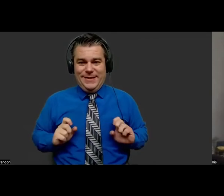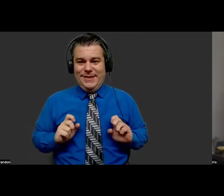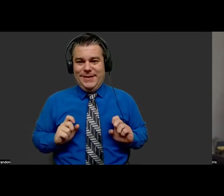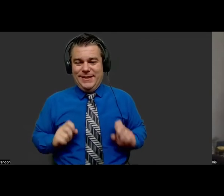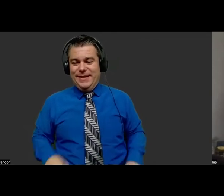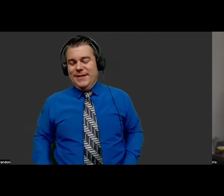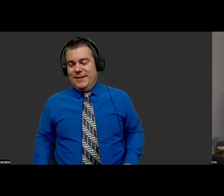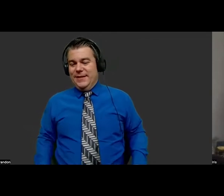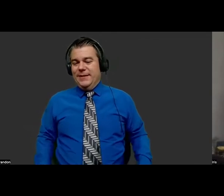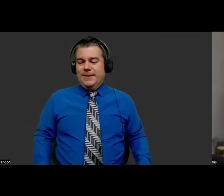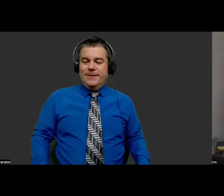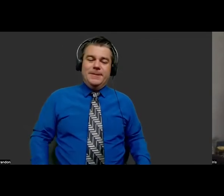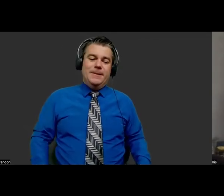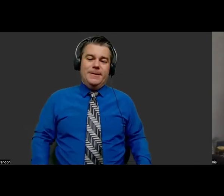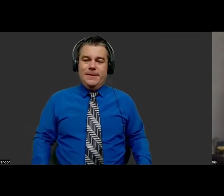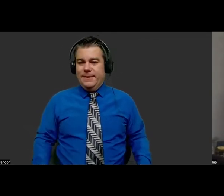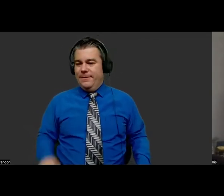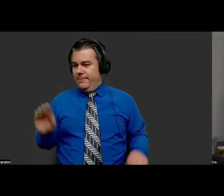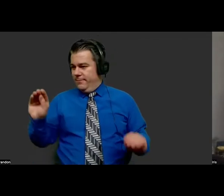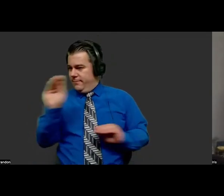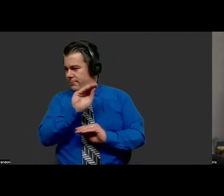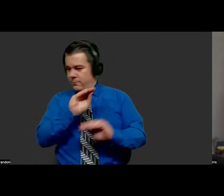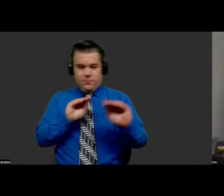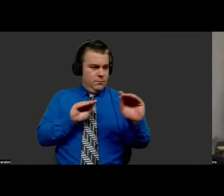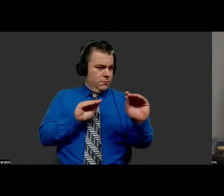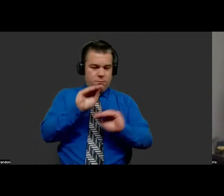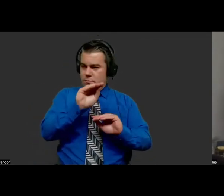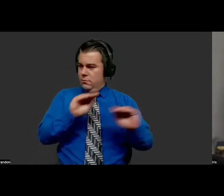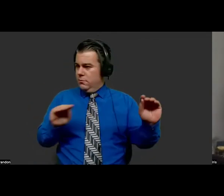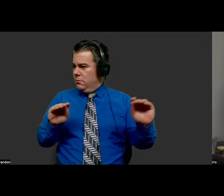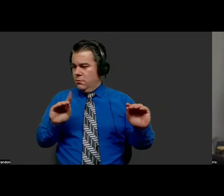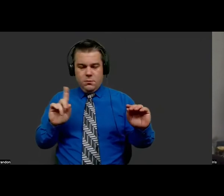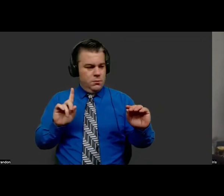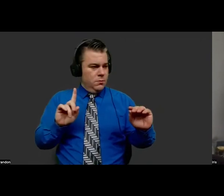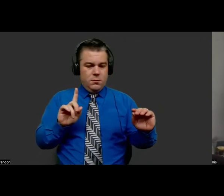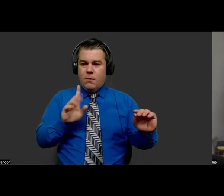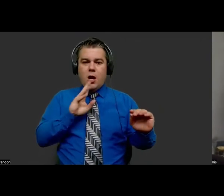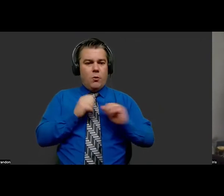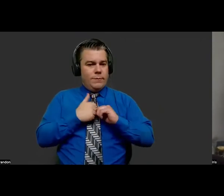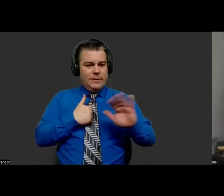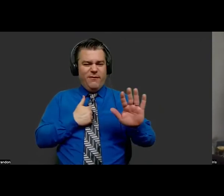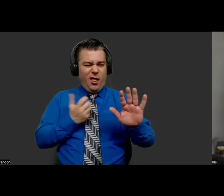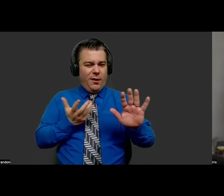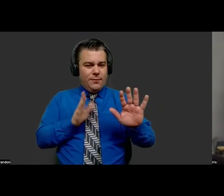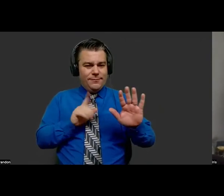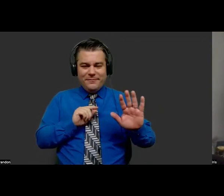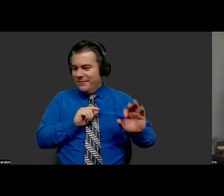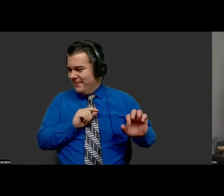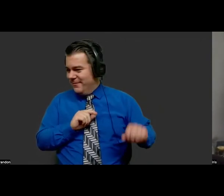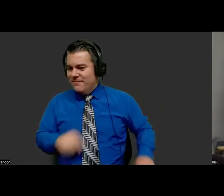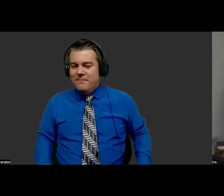back over here if I can do that. Oh, no, I can't. Hold on. I talk to myself a lot when I do these things.